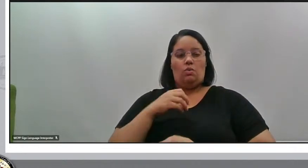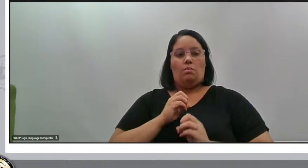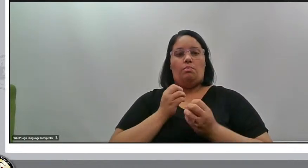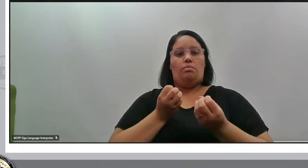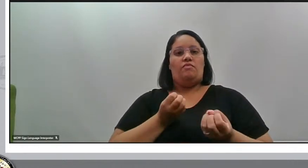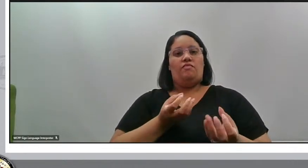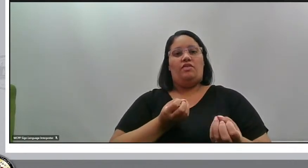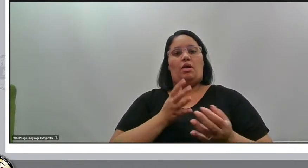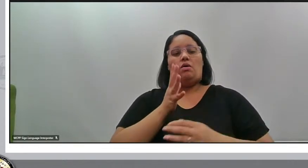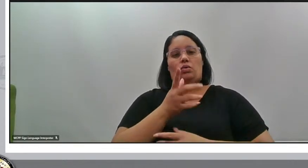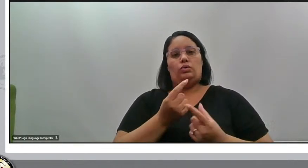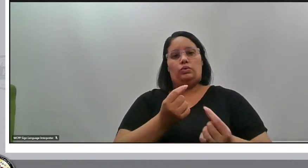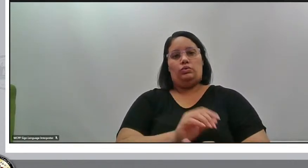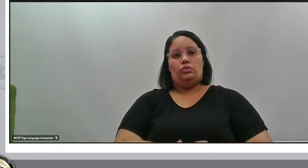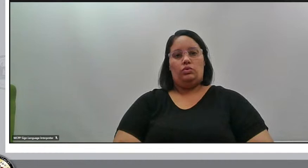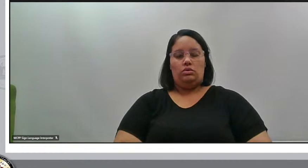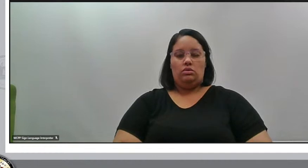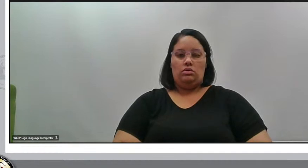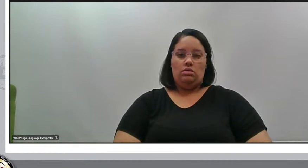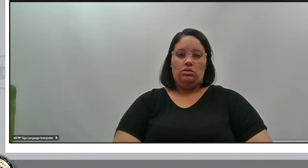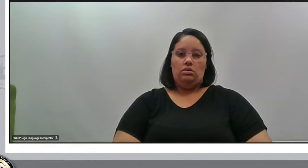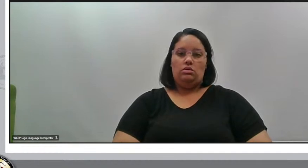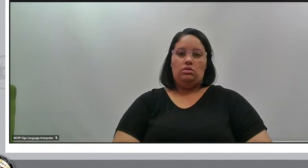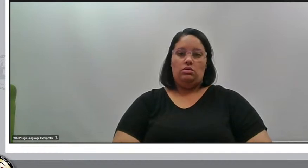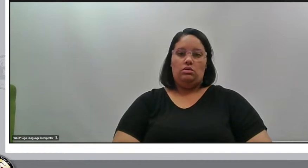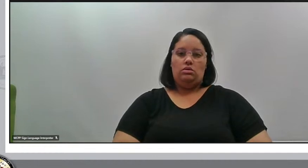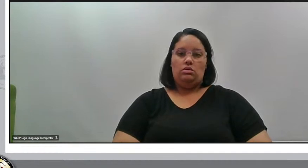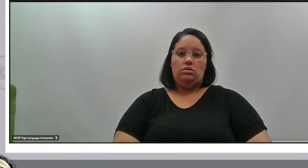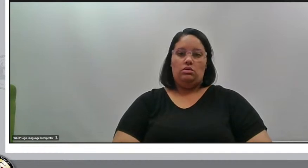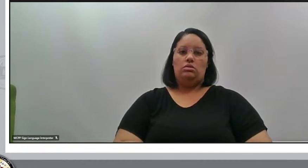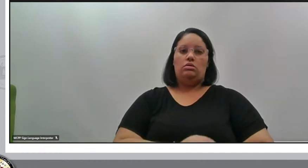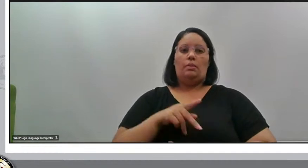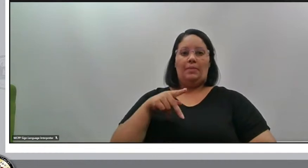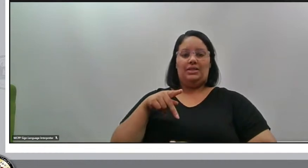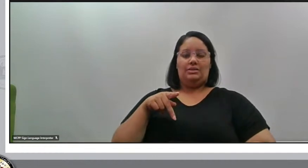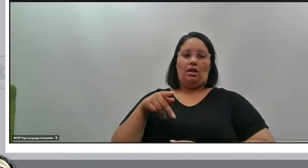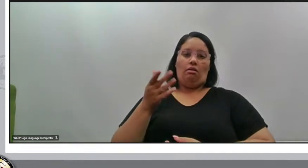feedback. Thank you, Chairperson. Thank you very much. Ms. Peterson?